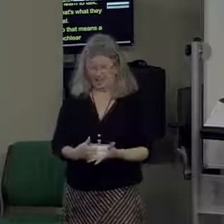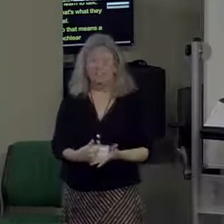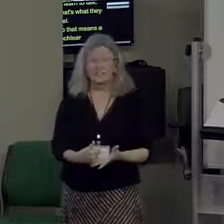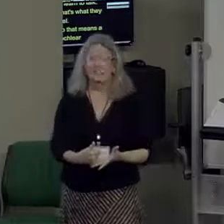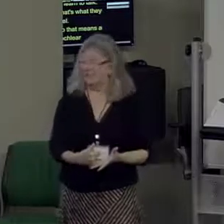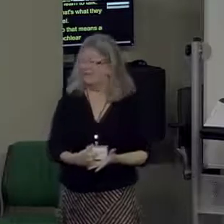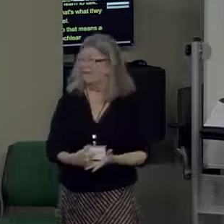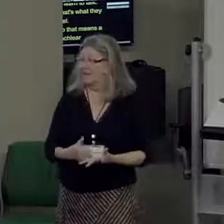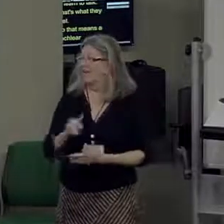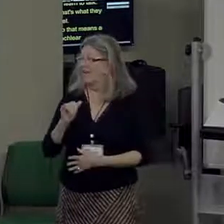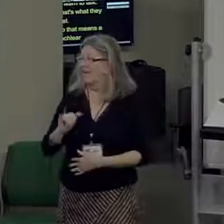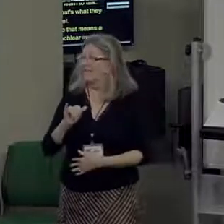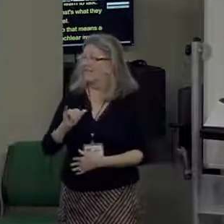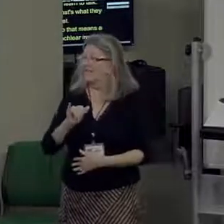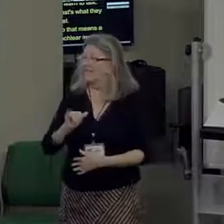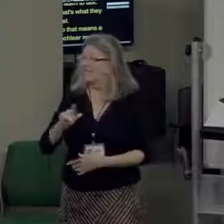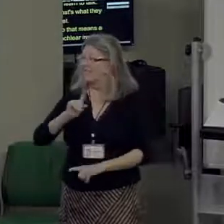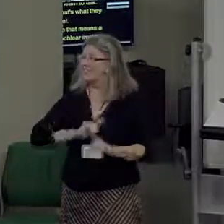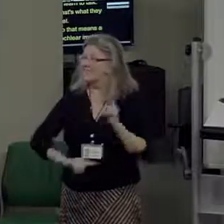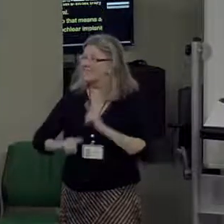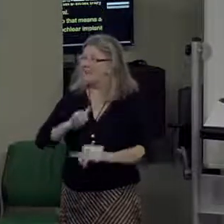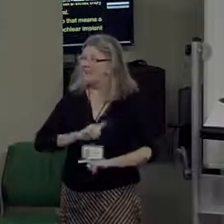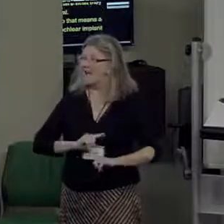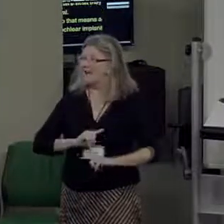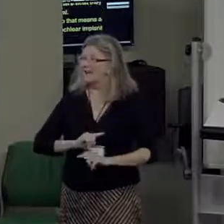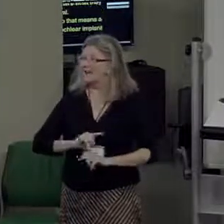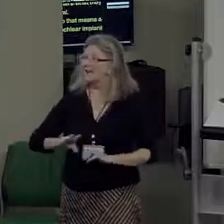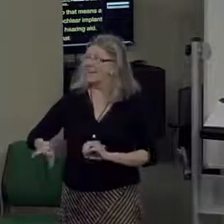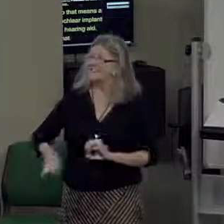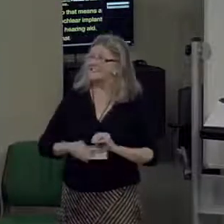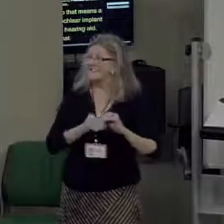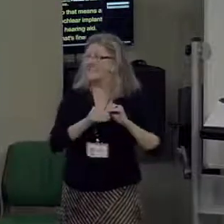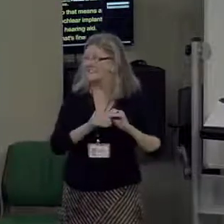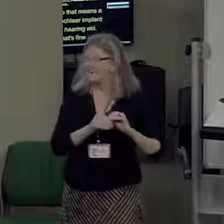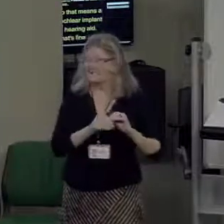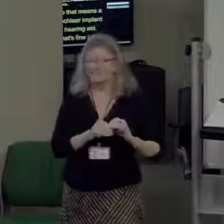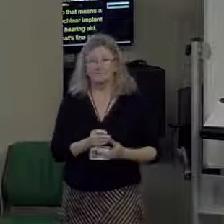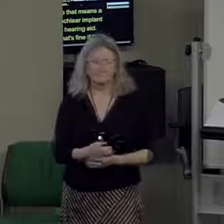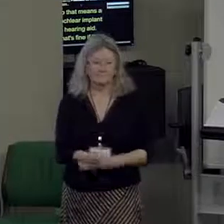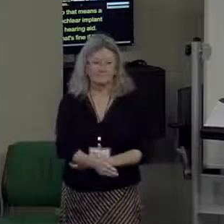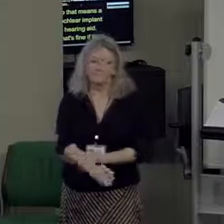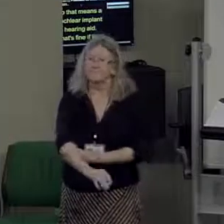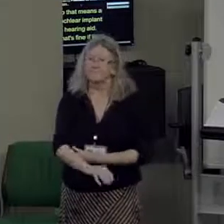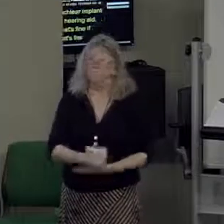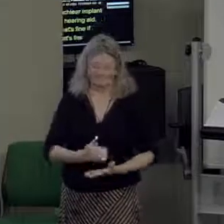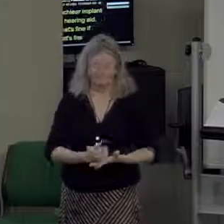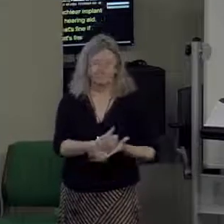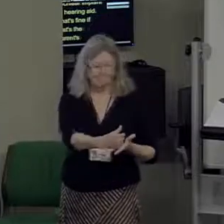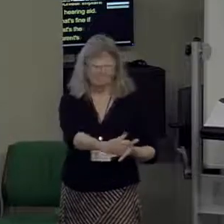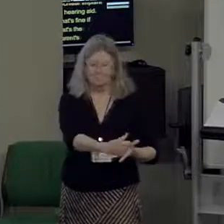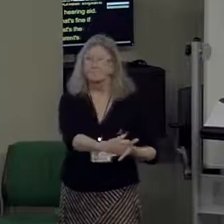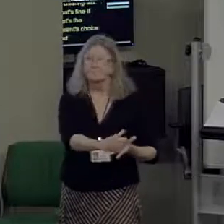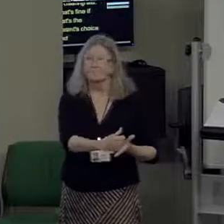language pathologist, that the sign is an